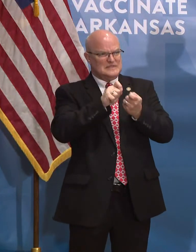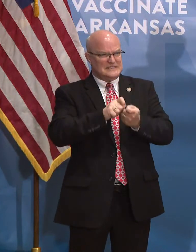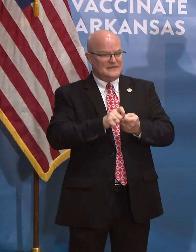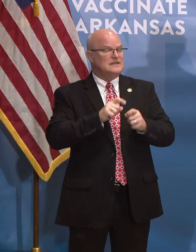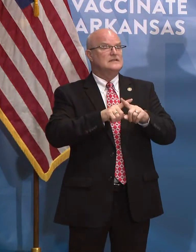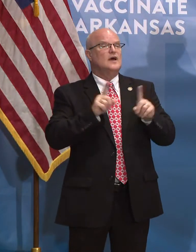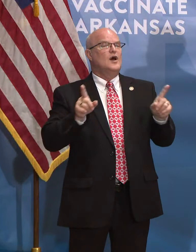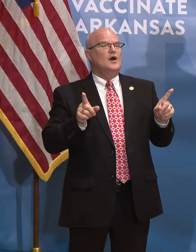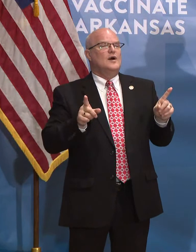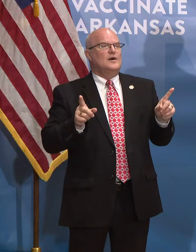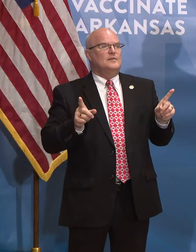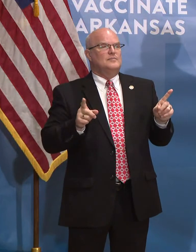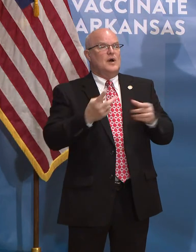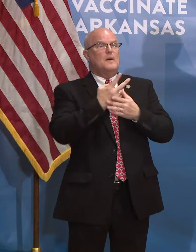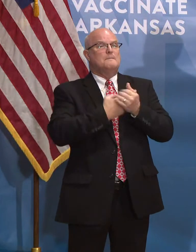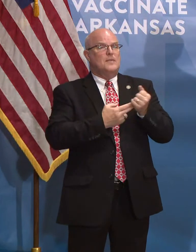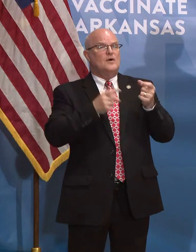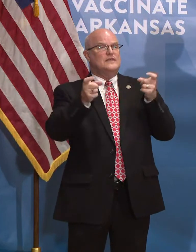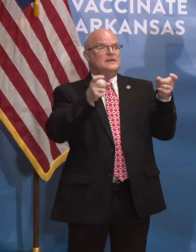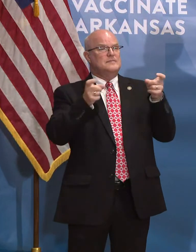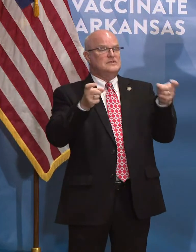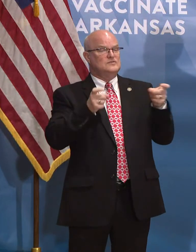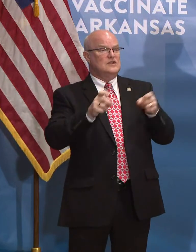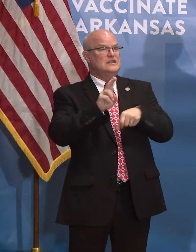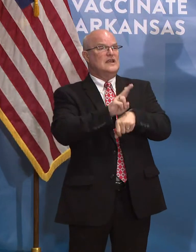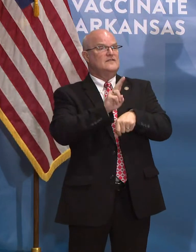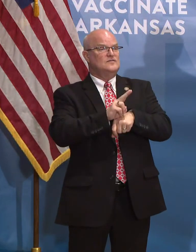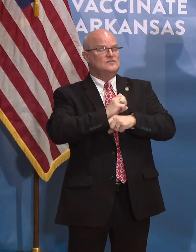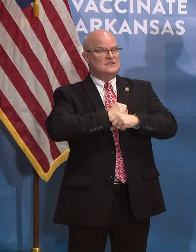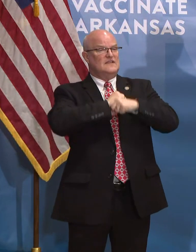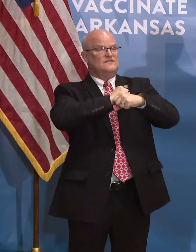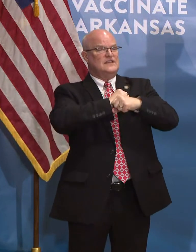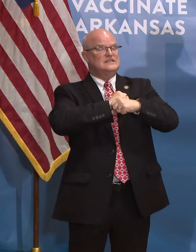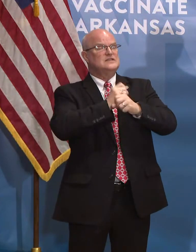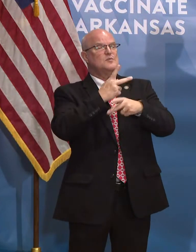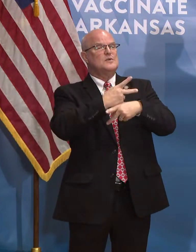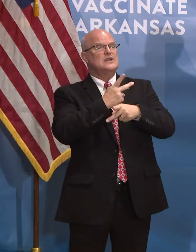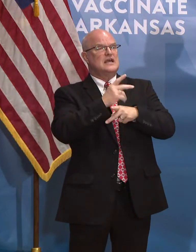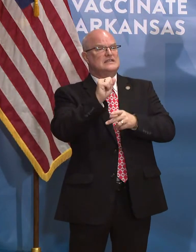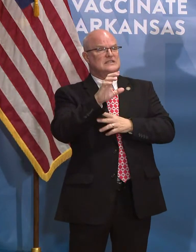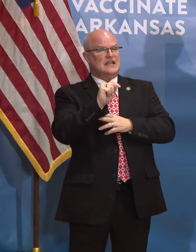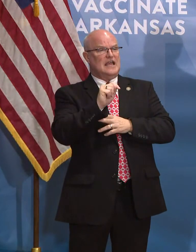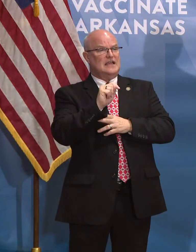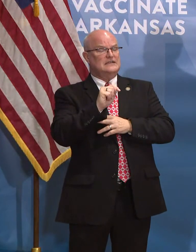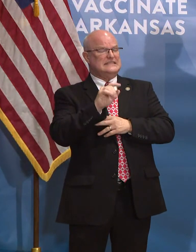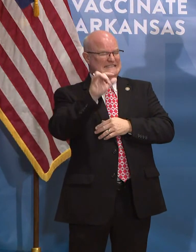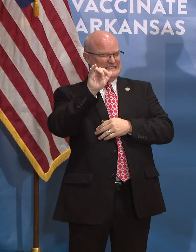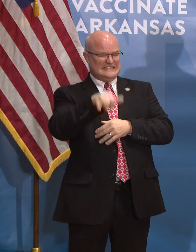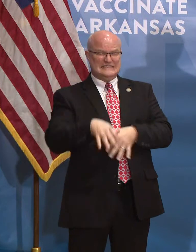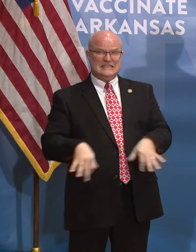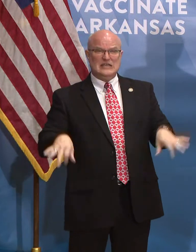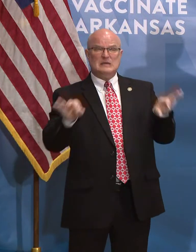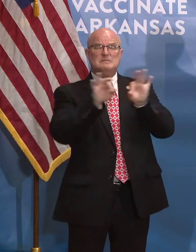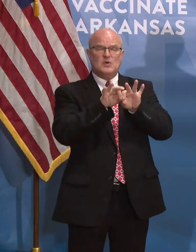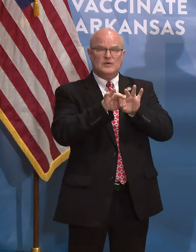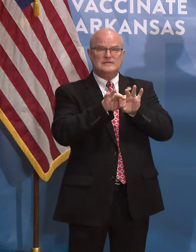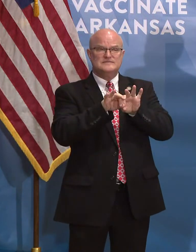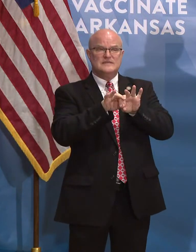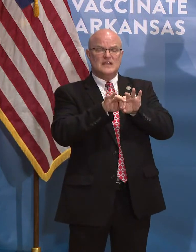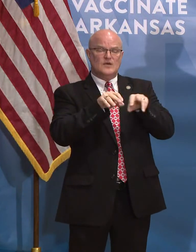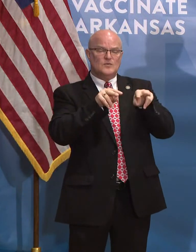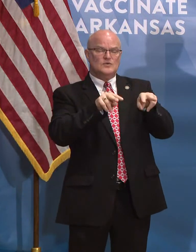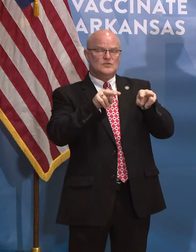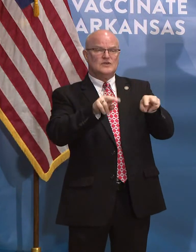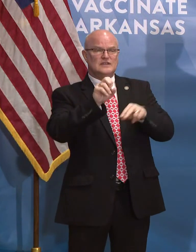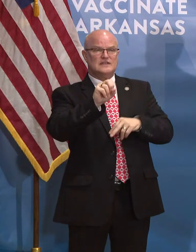but both administrations have used the Defense Production Act. It's a very important tool as we look at the